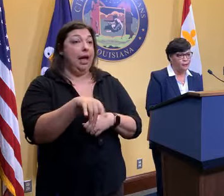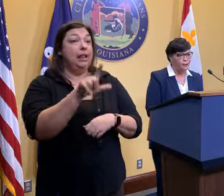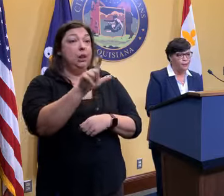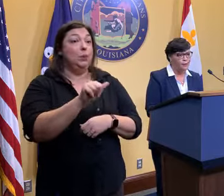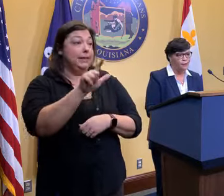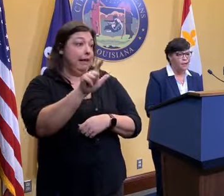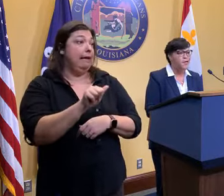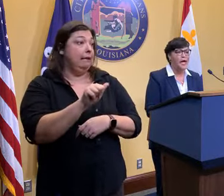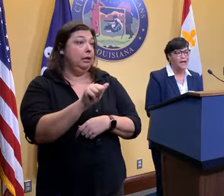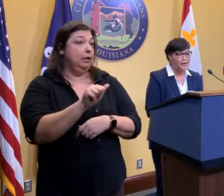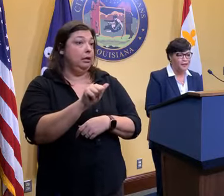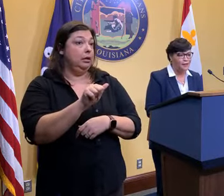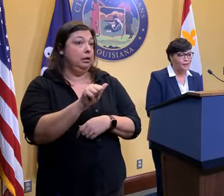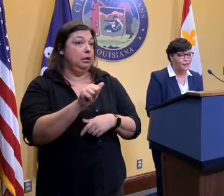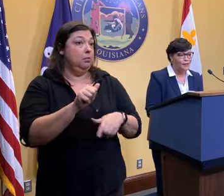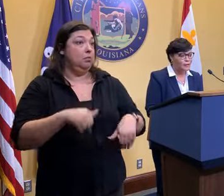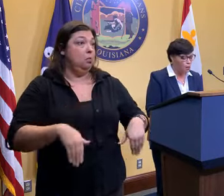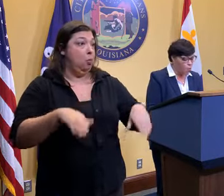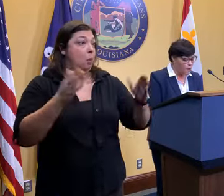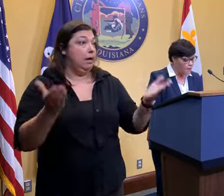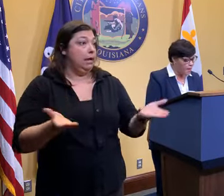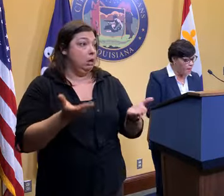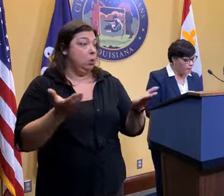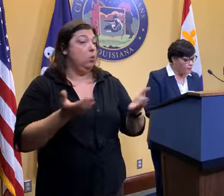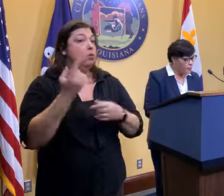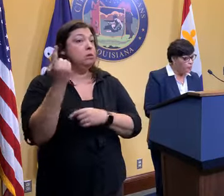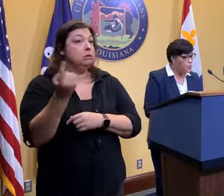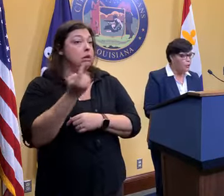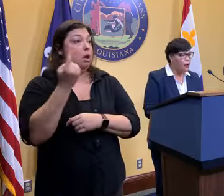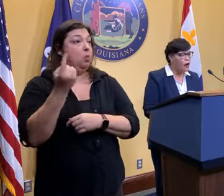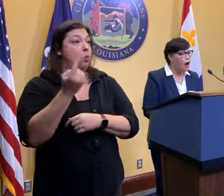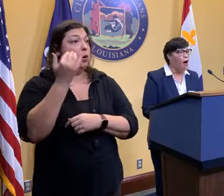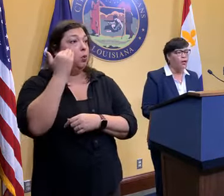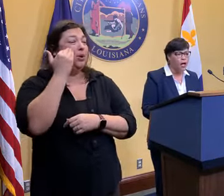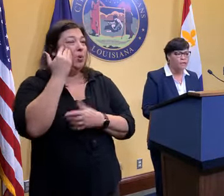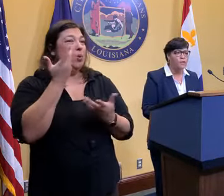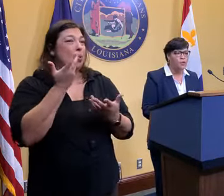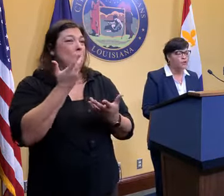Louisiana native, someone that we know we